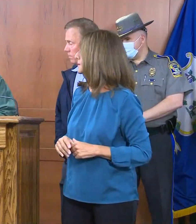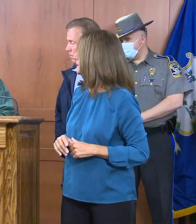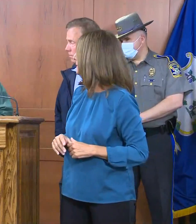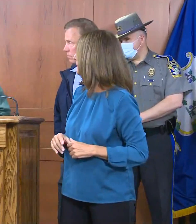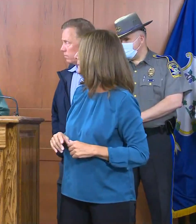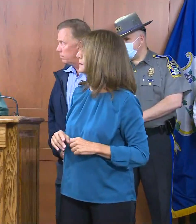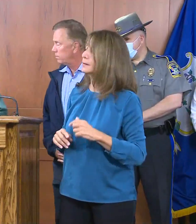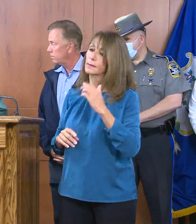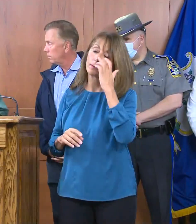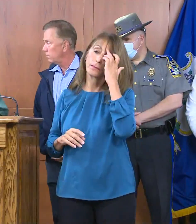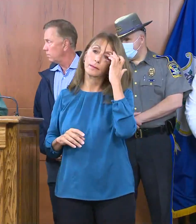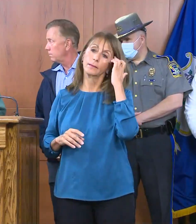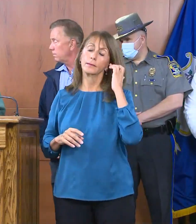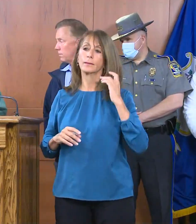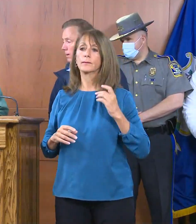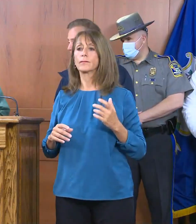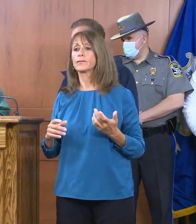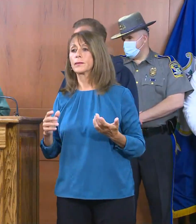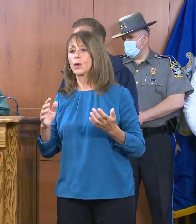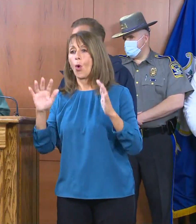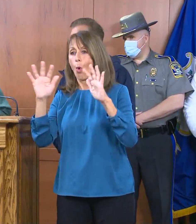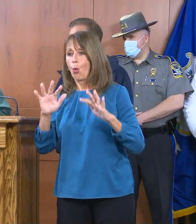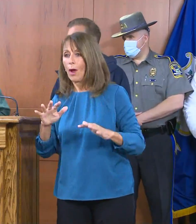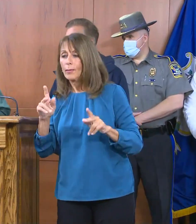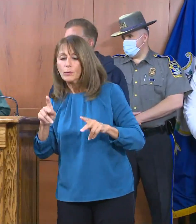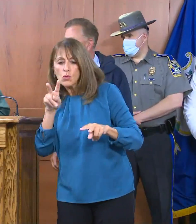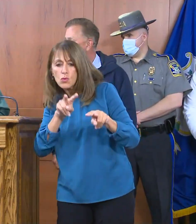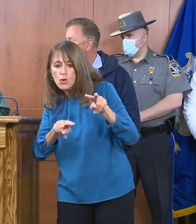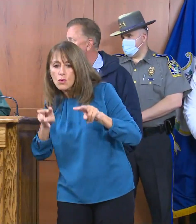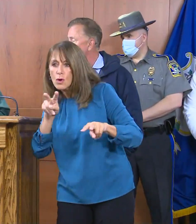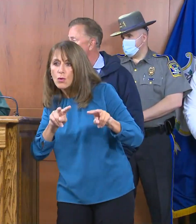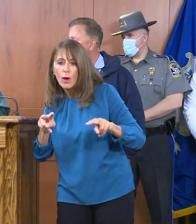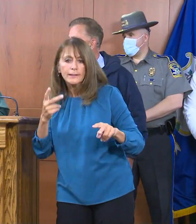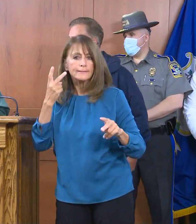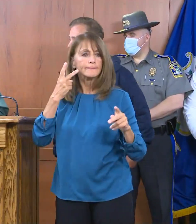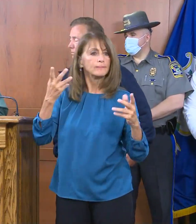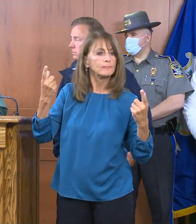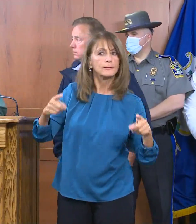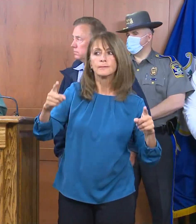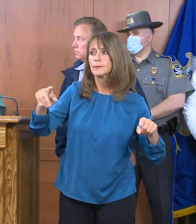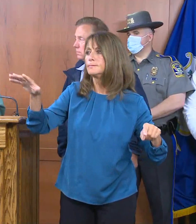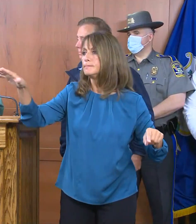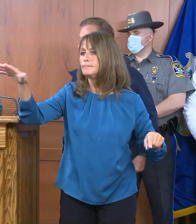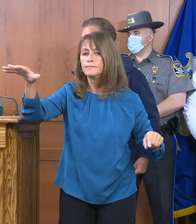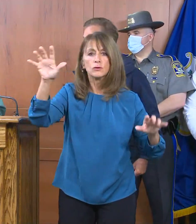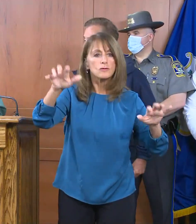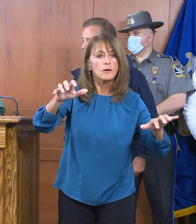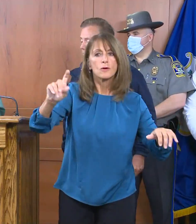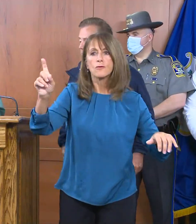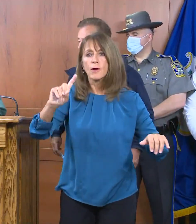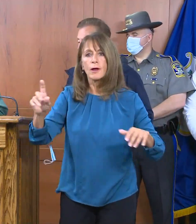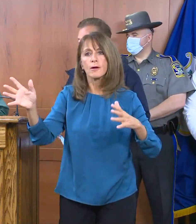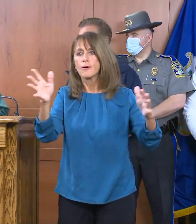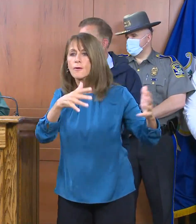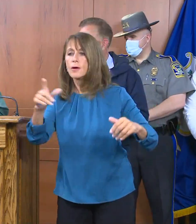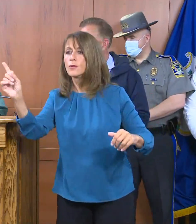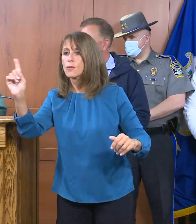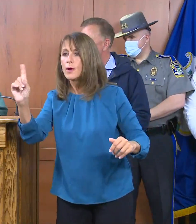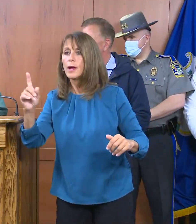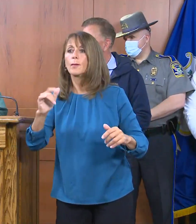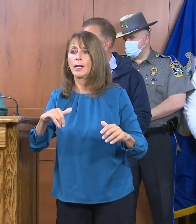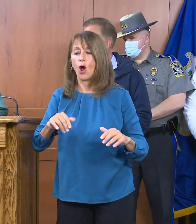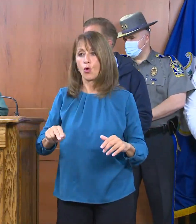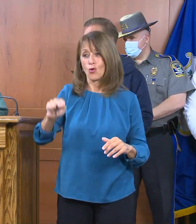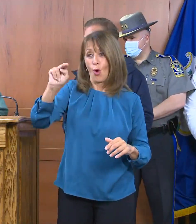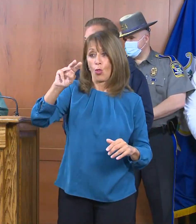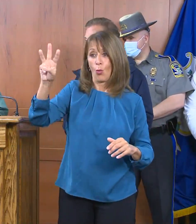Sure. Right now, our forecasters are monitoring all the information that we get from this storm. And as the heavy rainfall moves into the